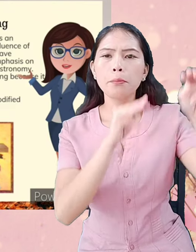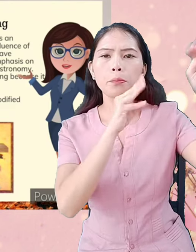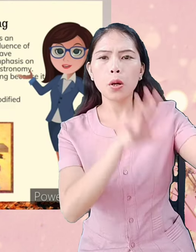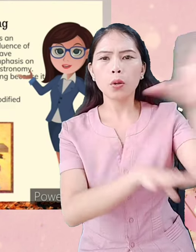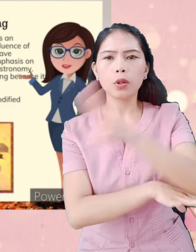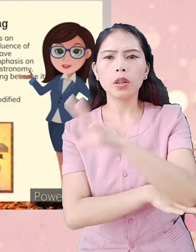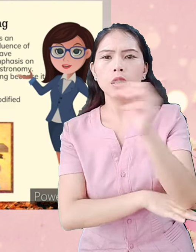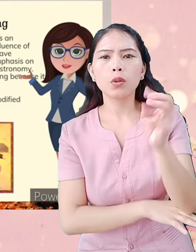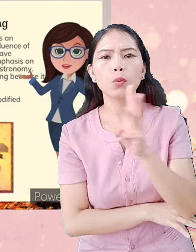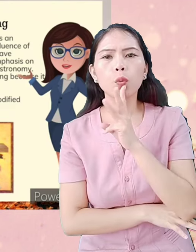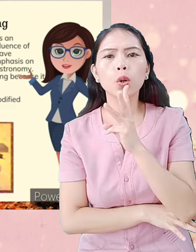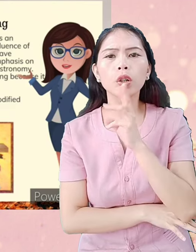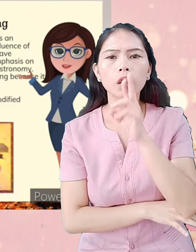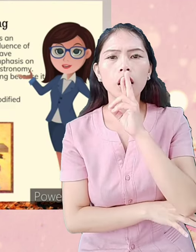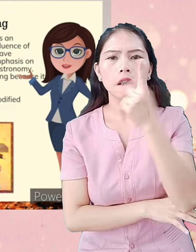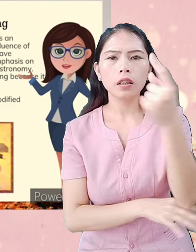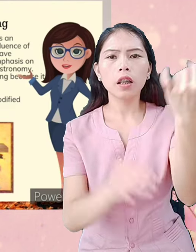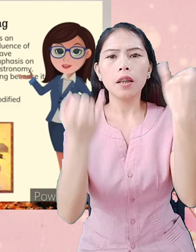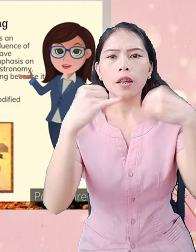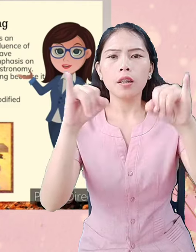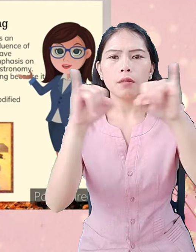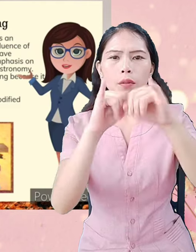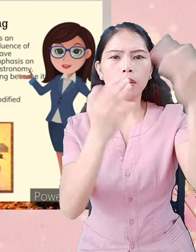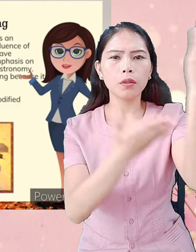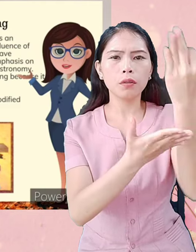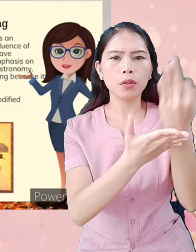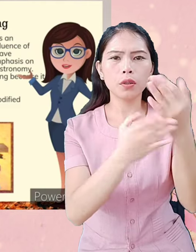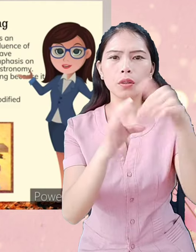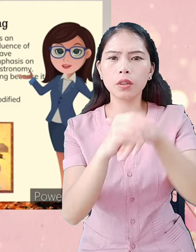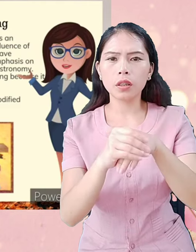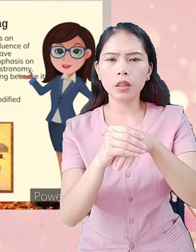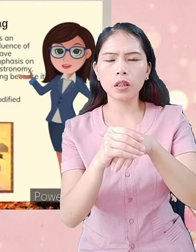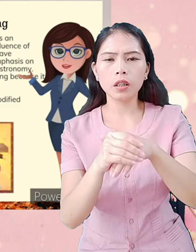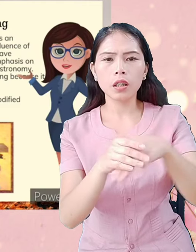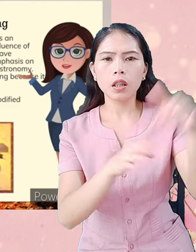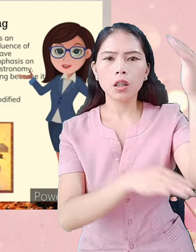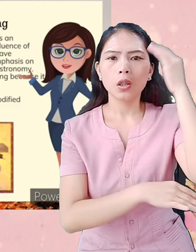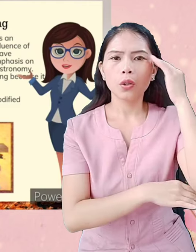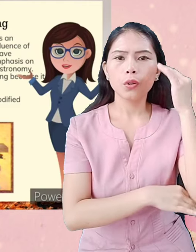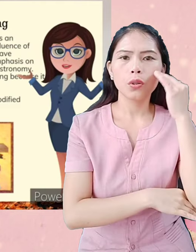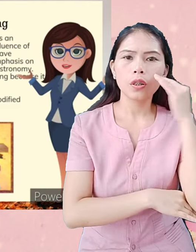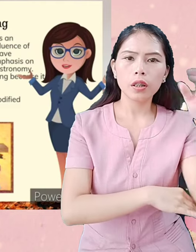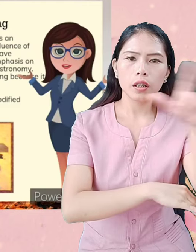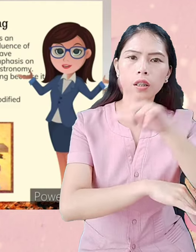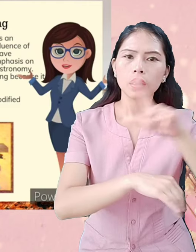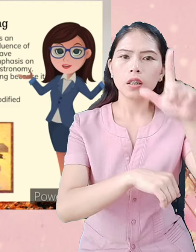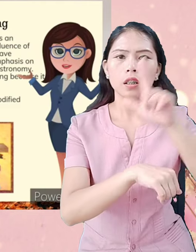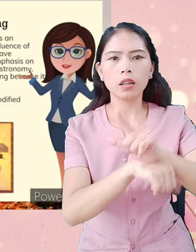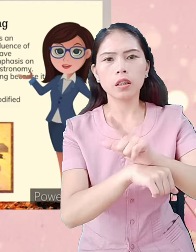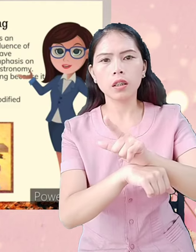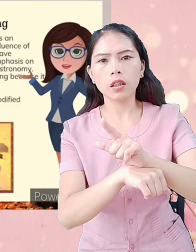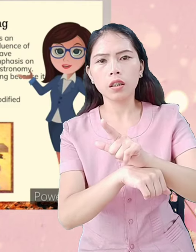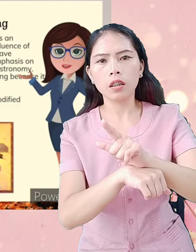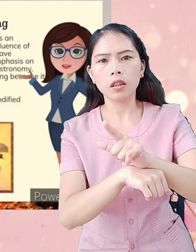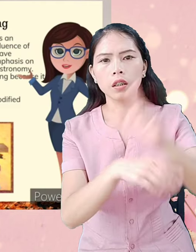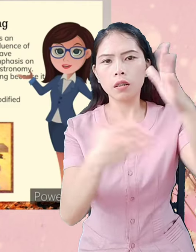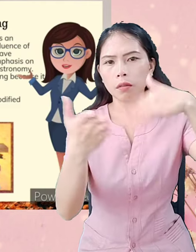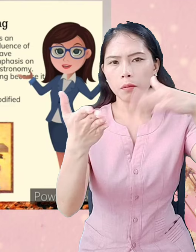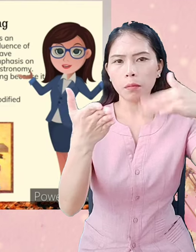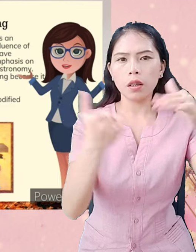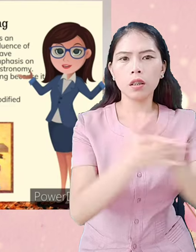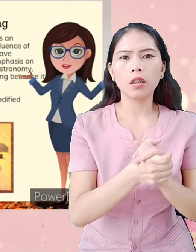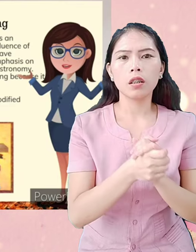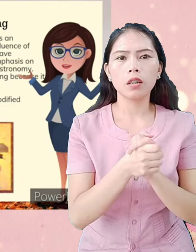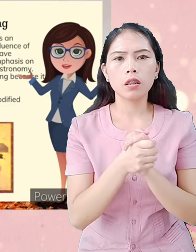Mountain and waters are the important features in Korean landscape